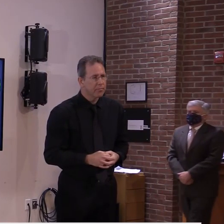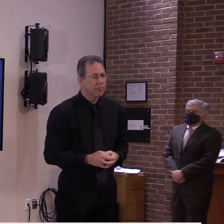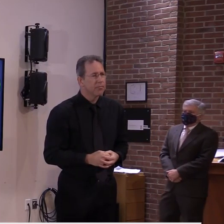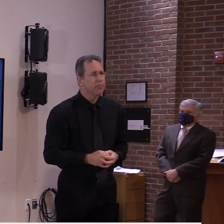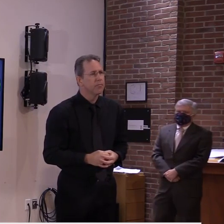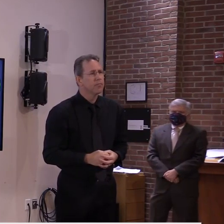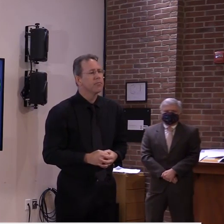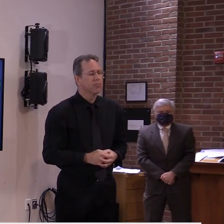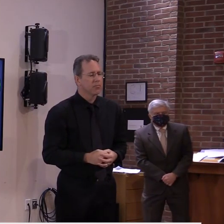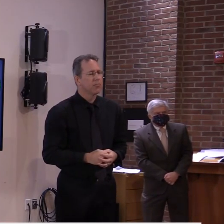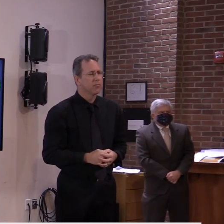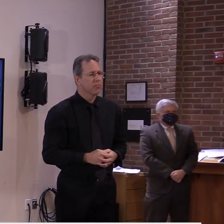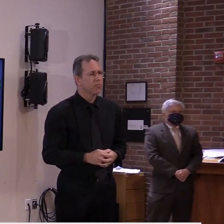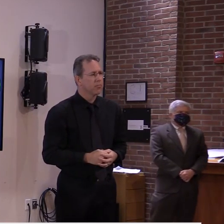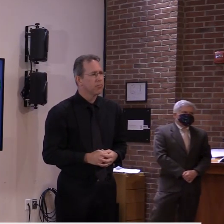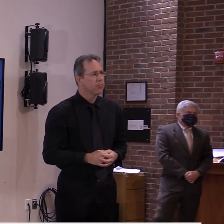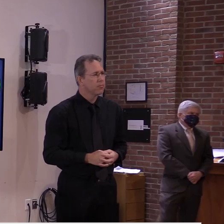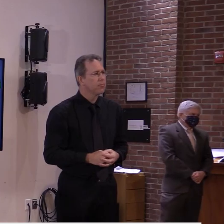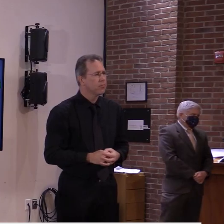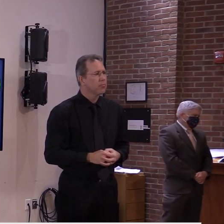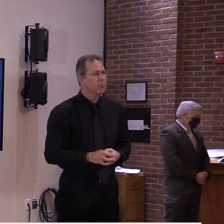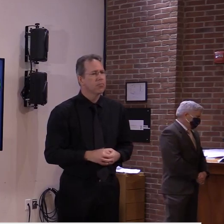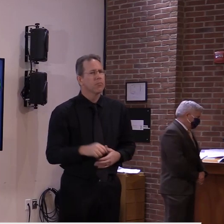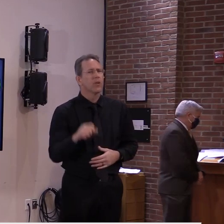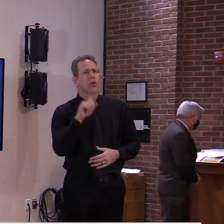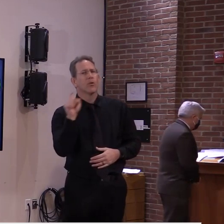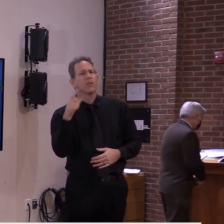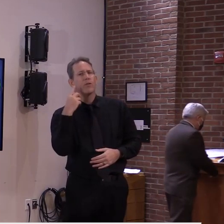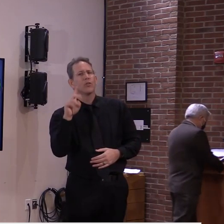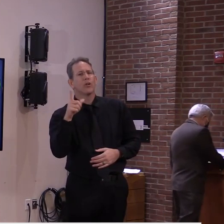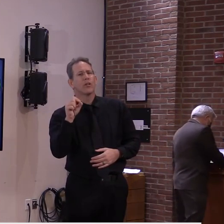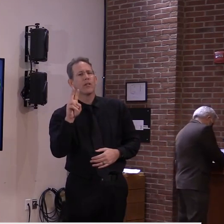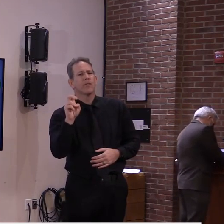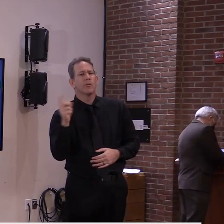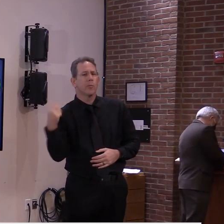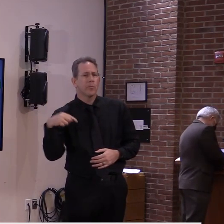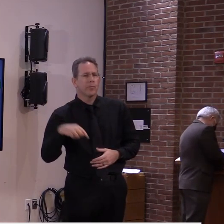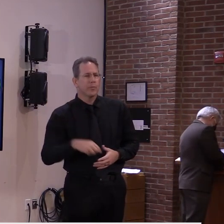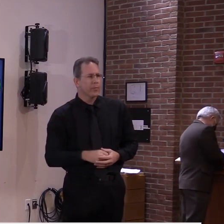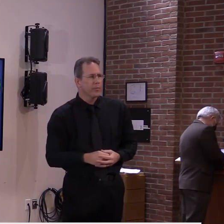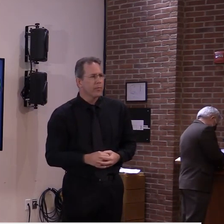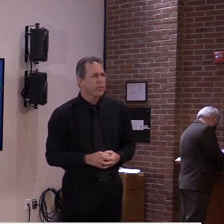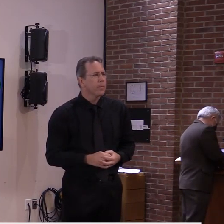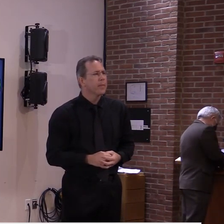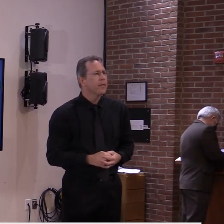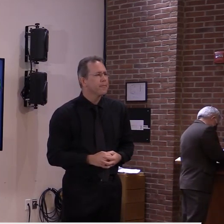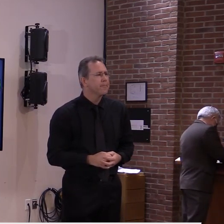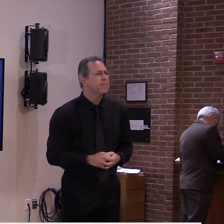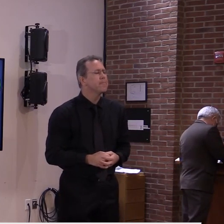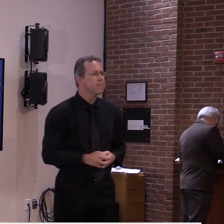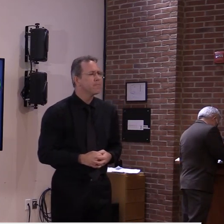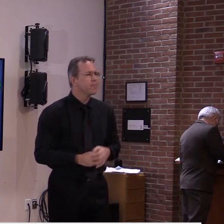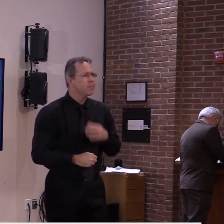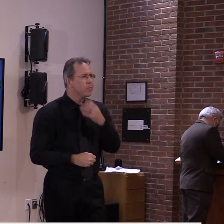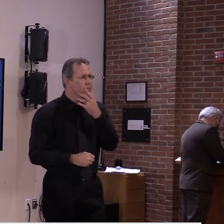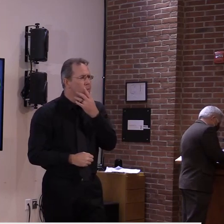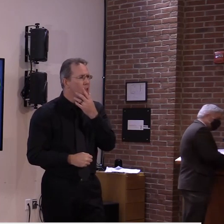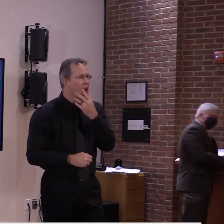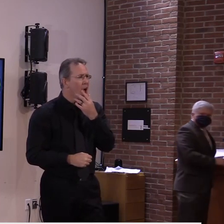Thank you. My question for Dr. Levine. I think today is the deadline for states to request the amount of doses